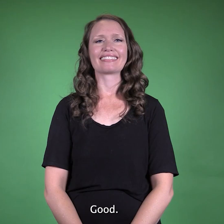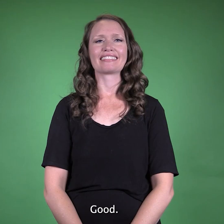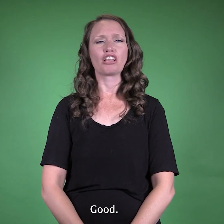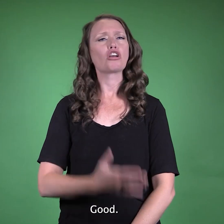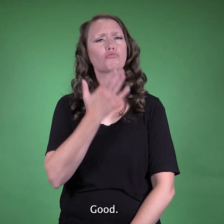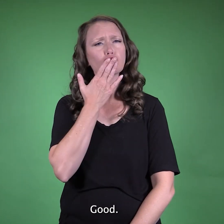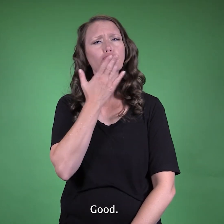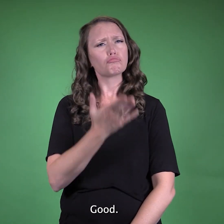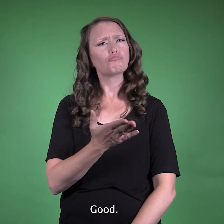Good.